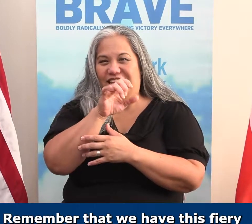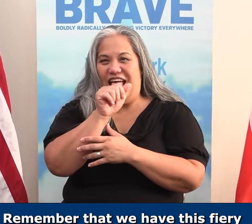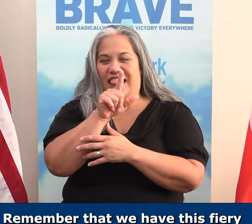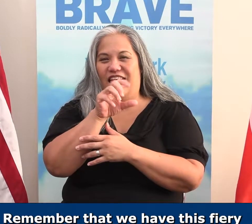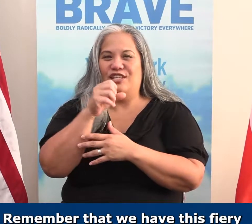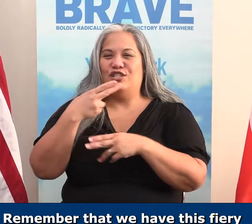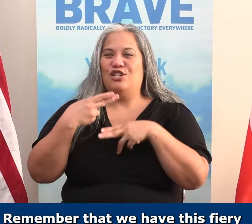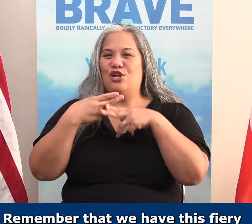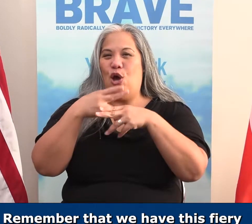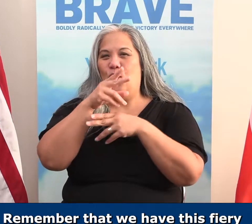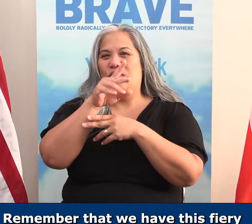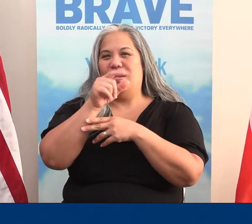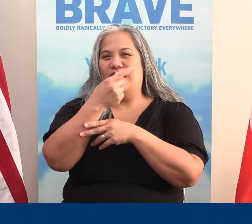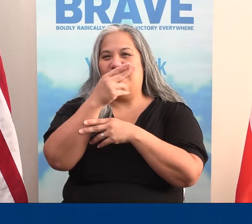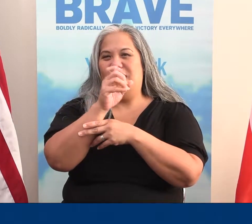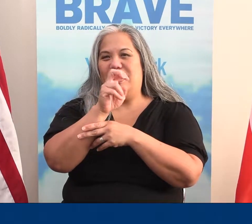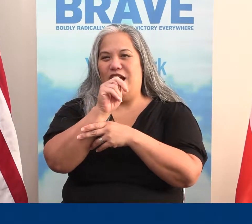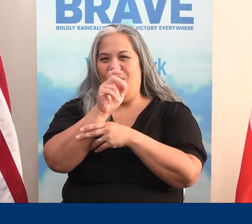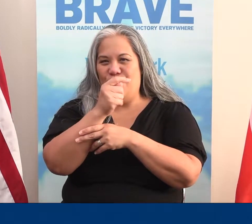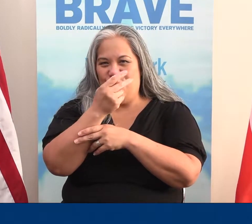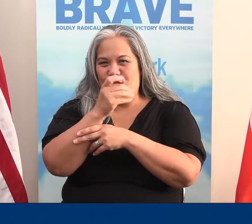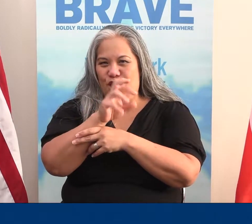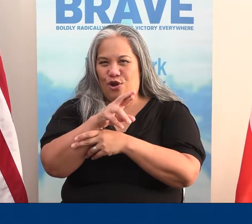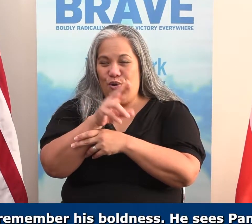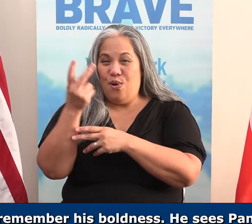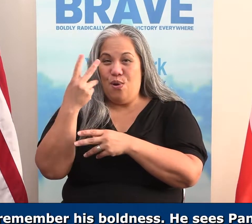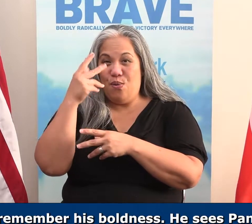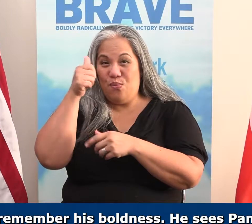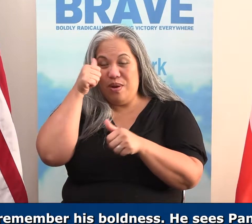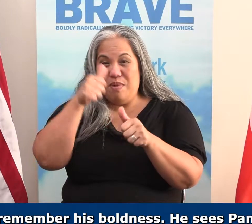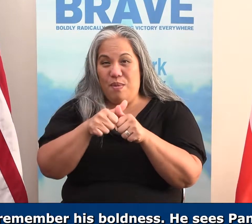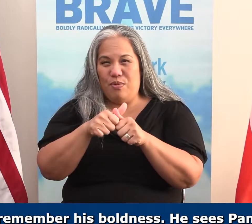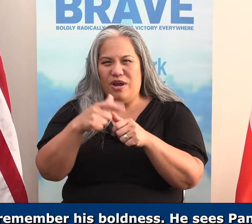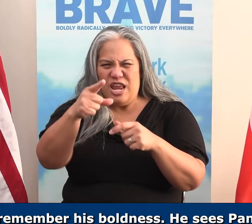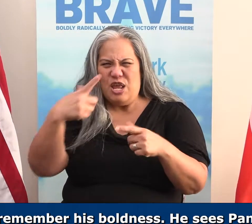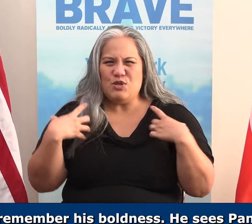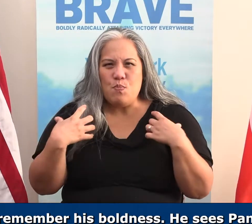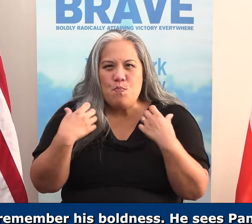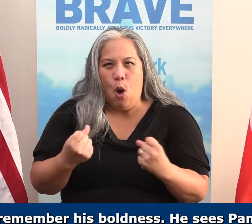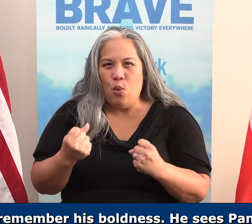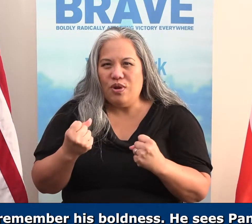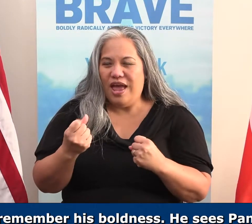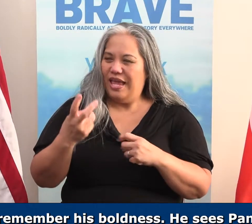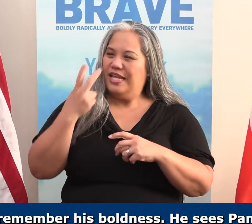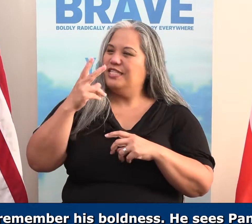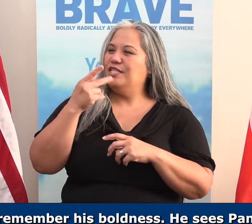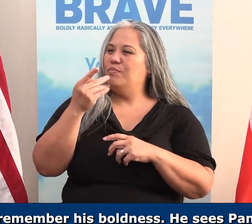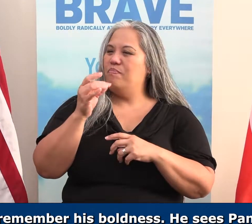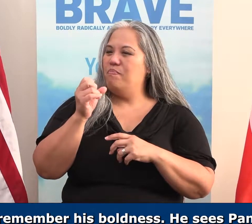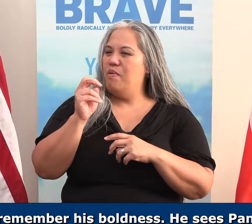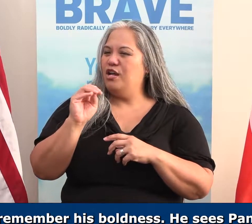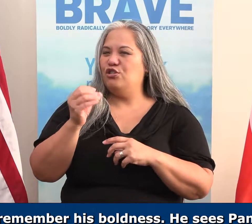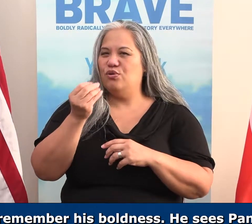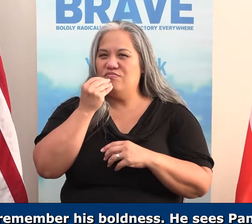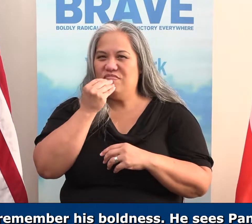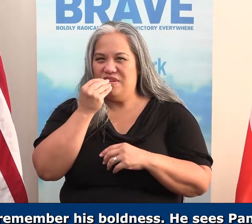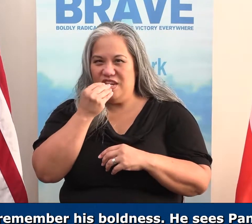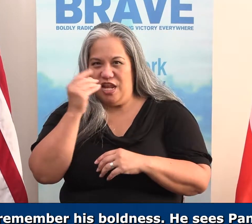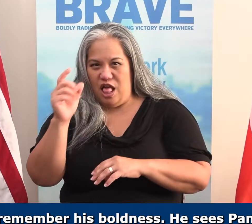Amen? And remember his boldness, he sees Poncho eating by himself.